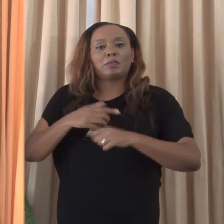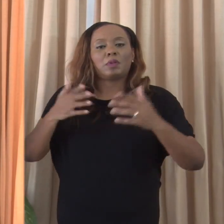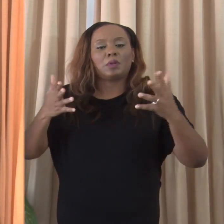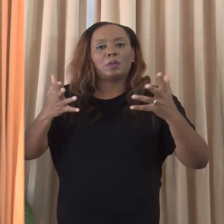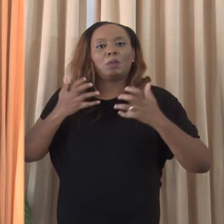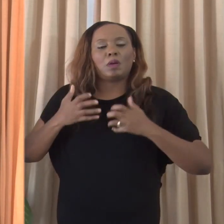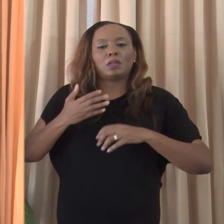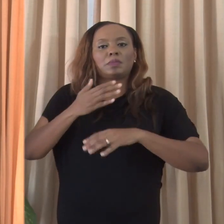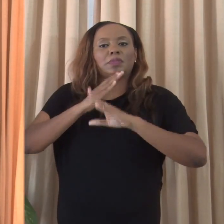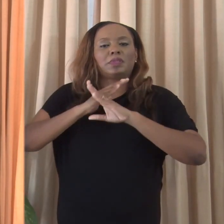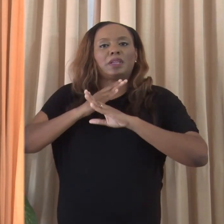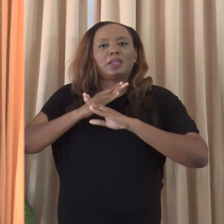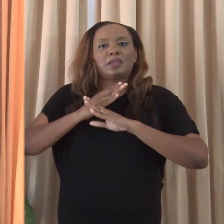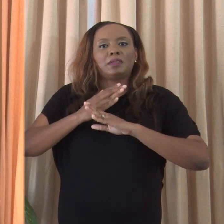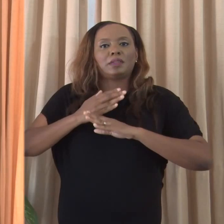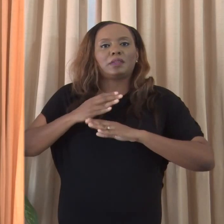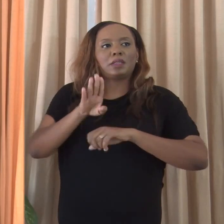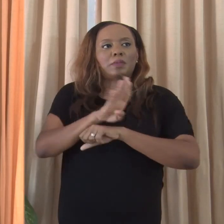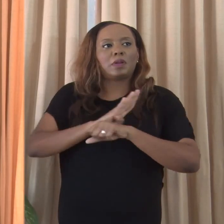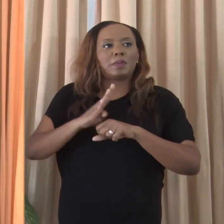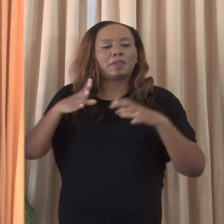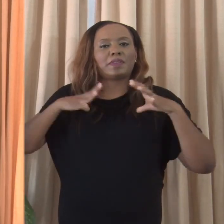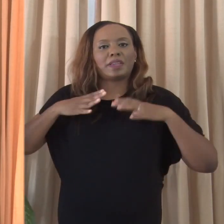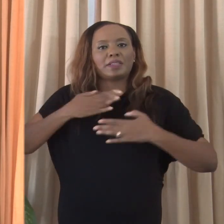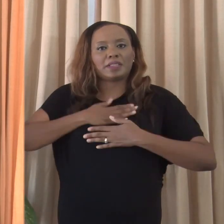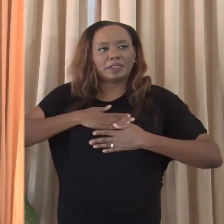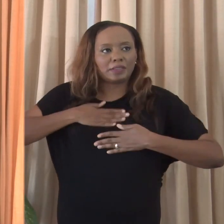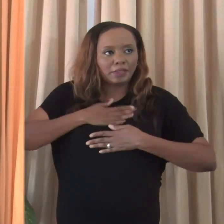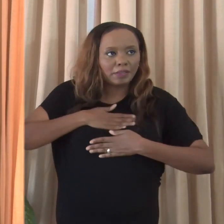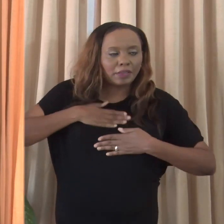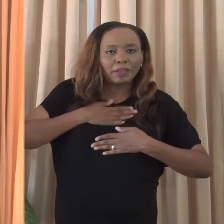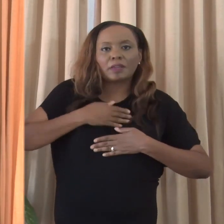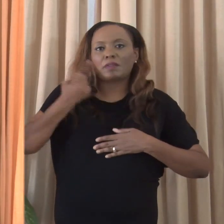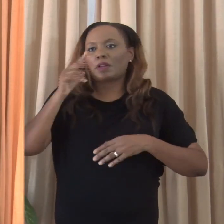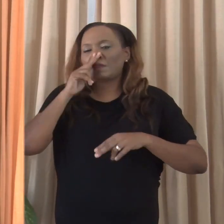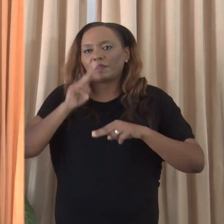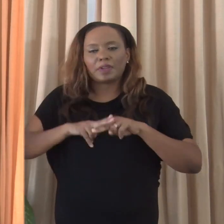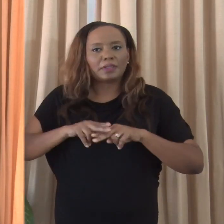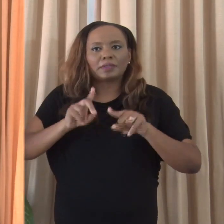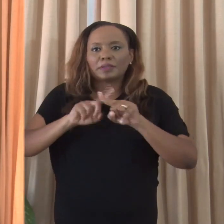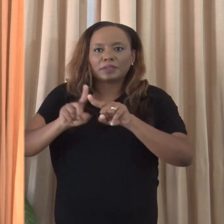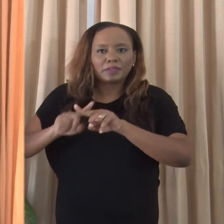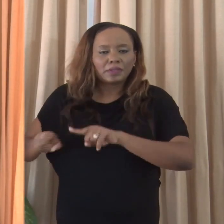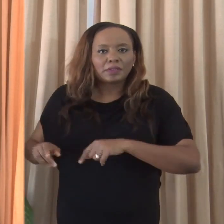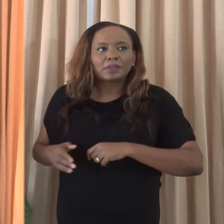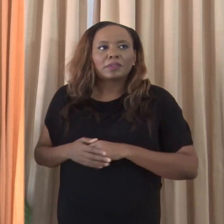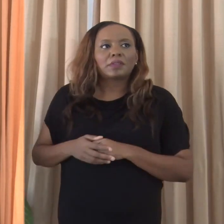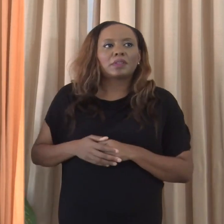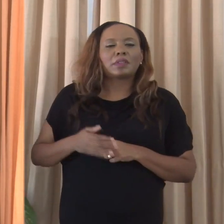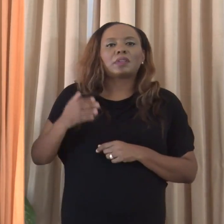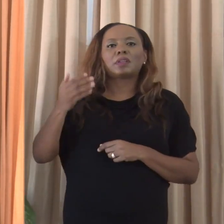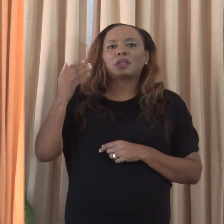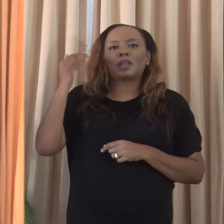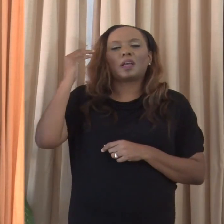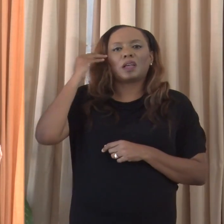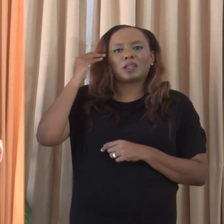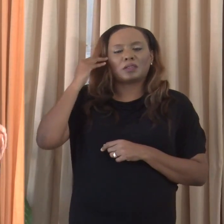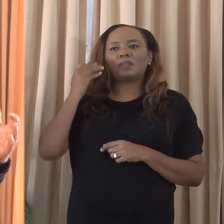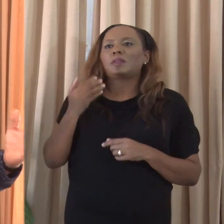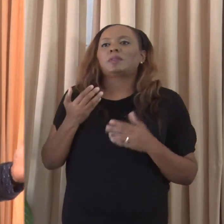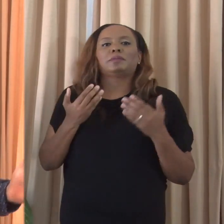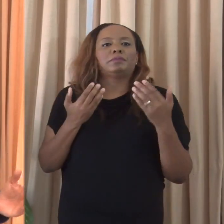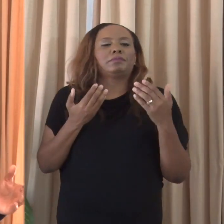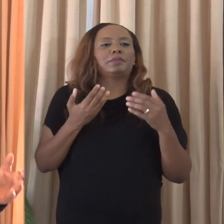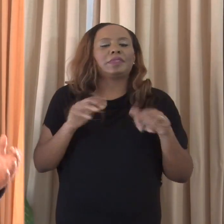as best as possible. And yes, I know the challenges that to preserve them, it means that people have to go to them, but you're limited in terms of